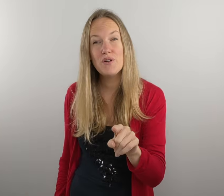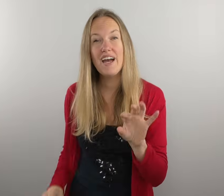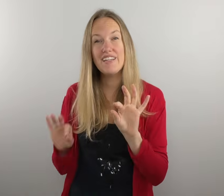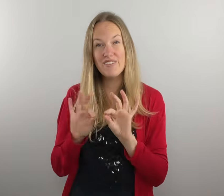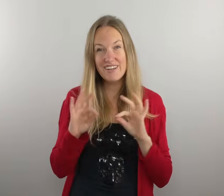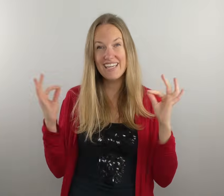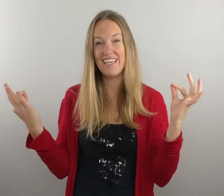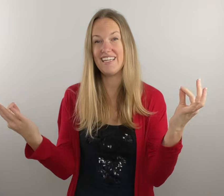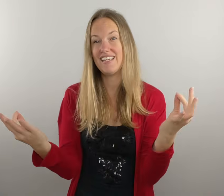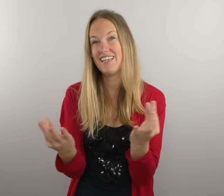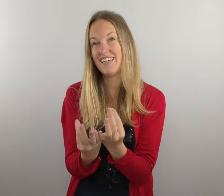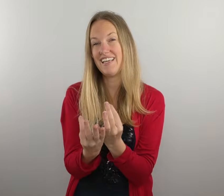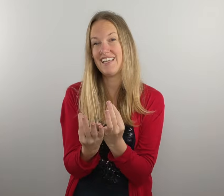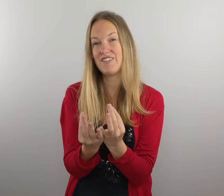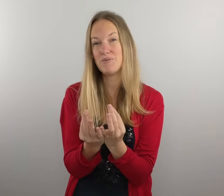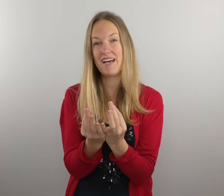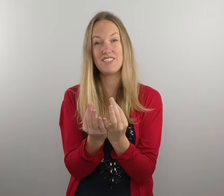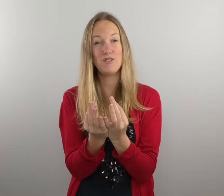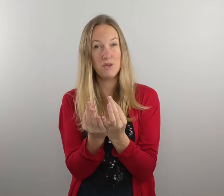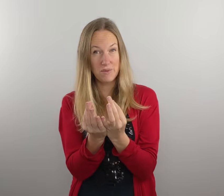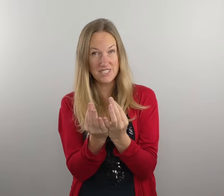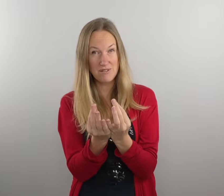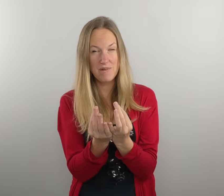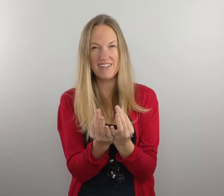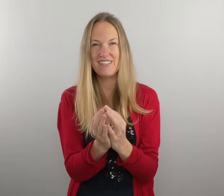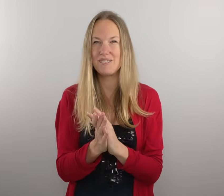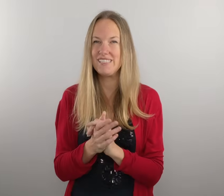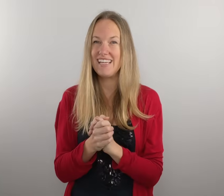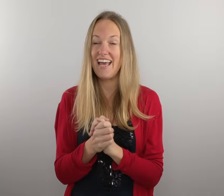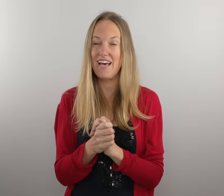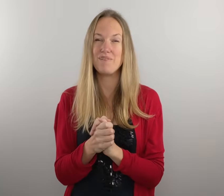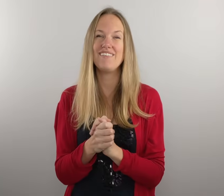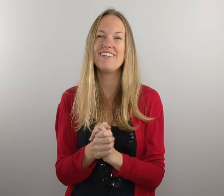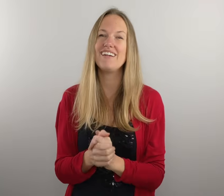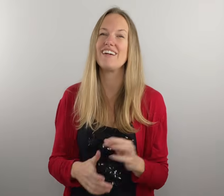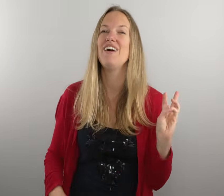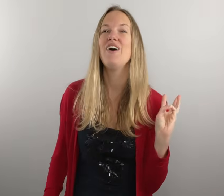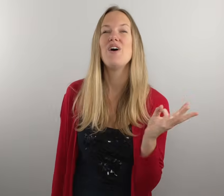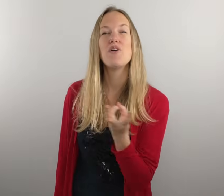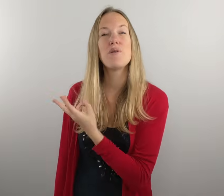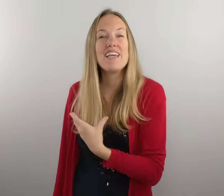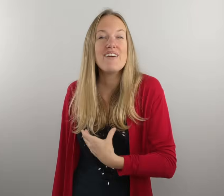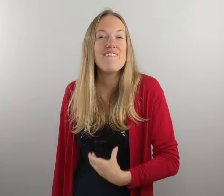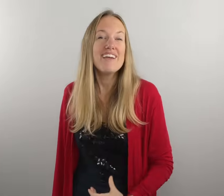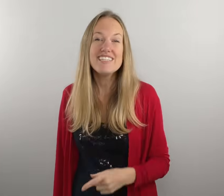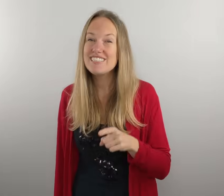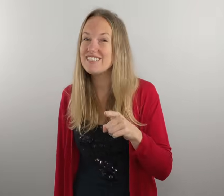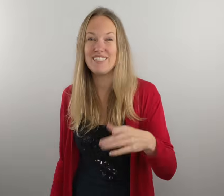and your kin. And then it goes back to, we wish you a Merry Christmas and a Happy New Year. We wish you